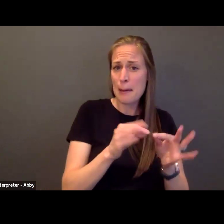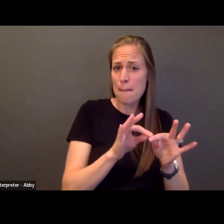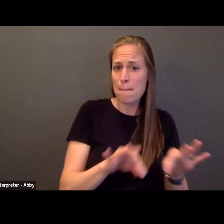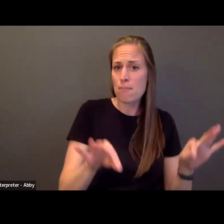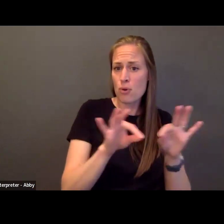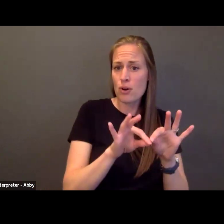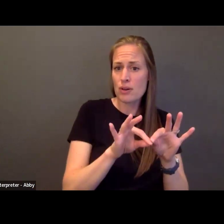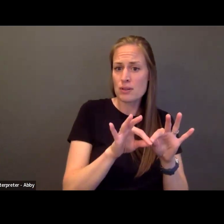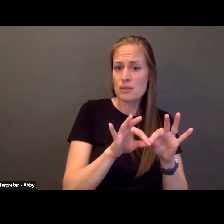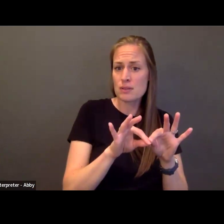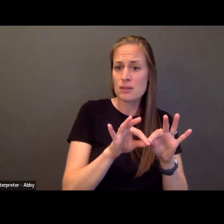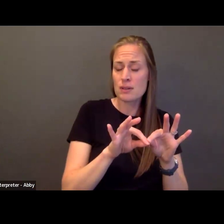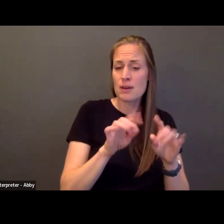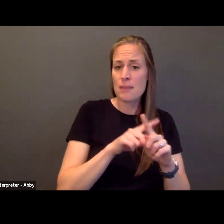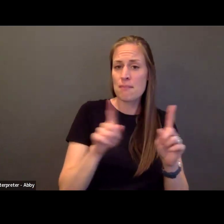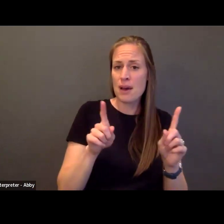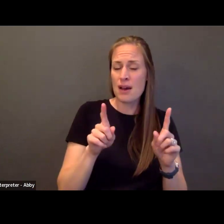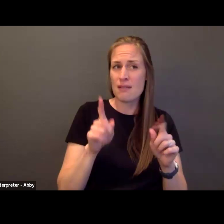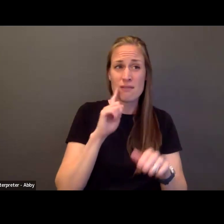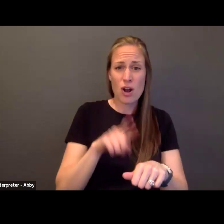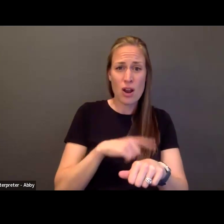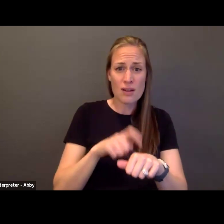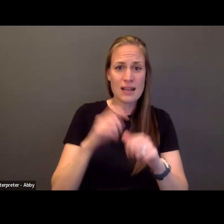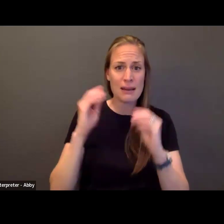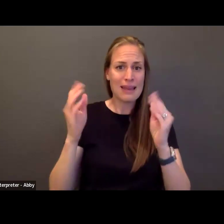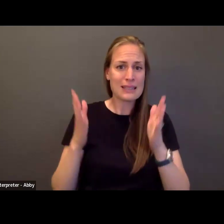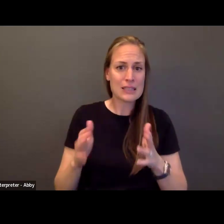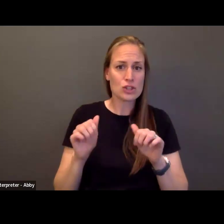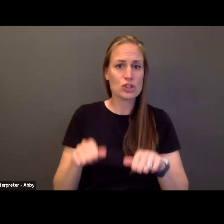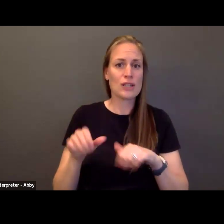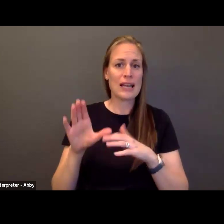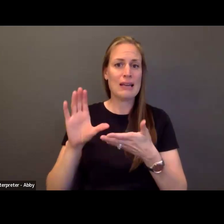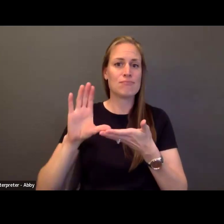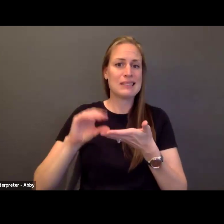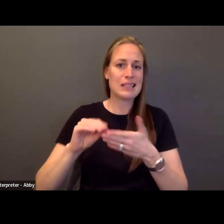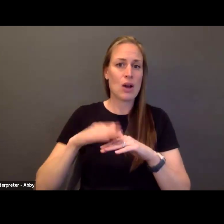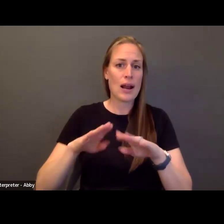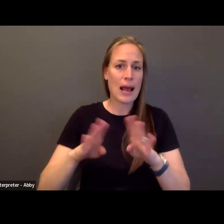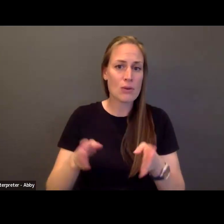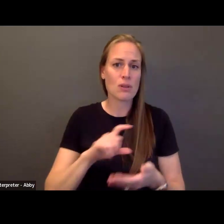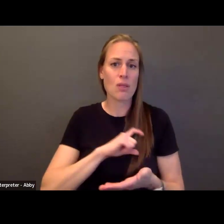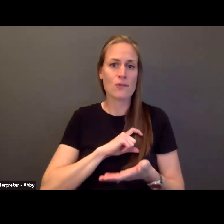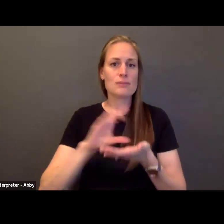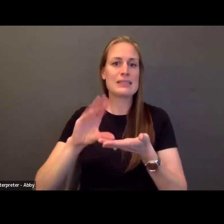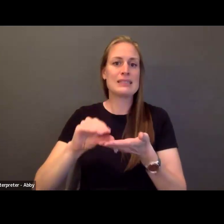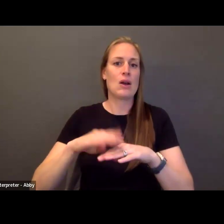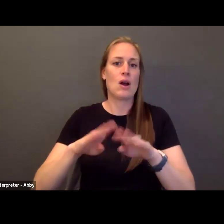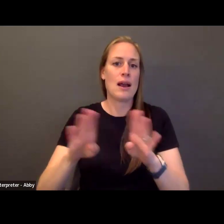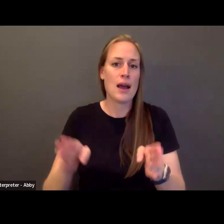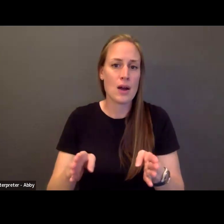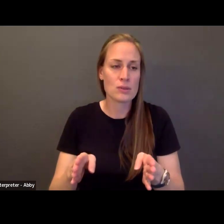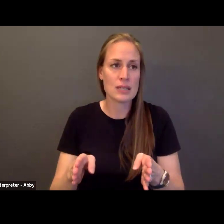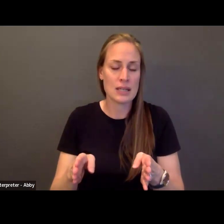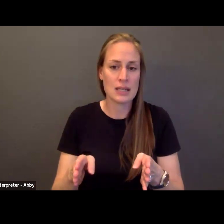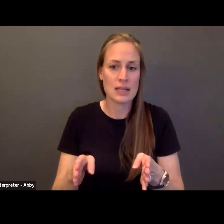long time, teachers could get discounts on housing, law enforcement get discounts on housing, and that would lure them